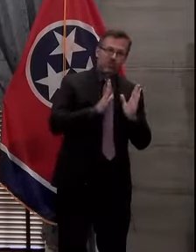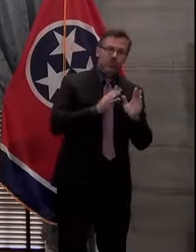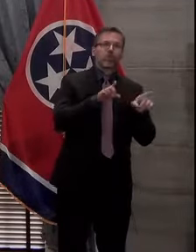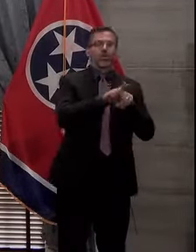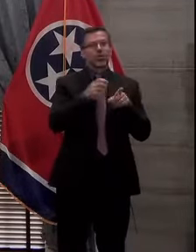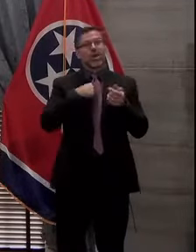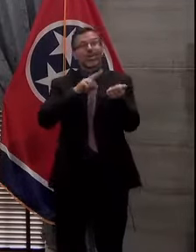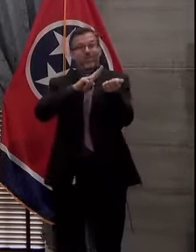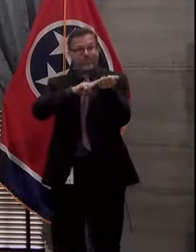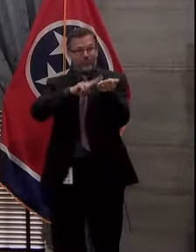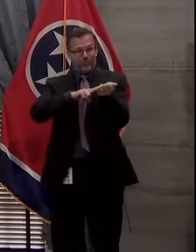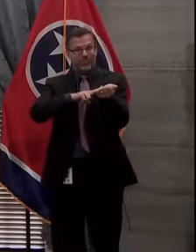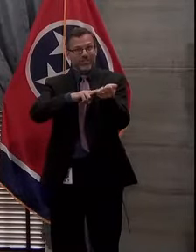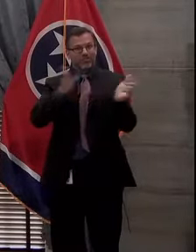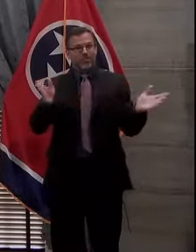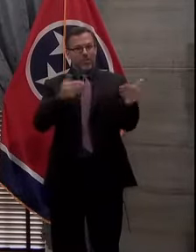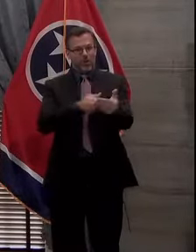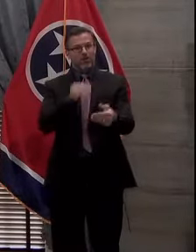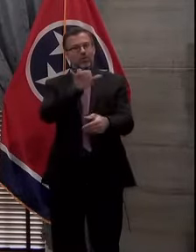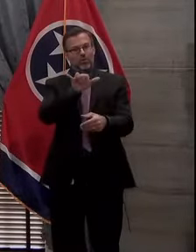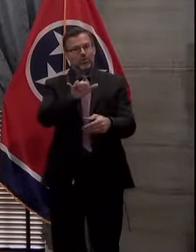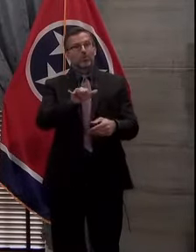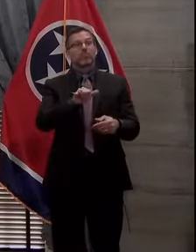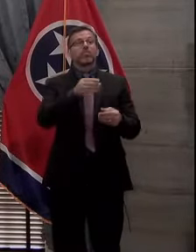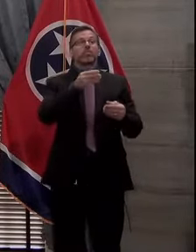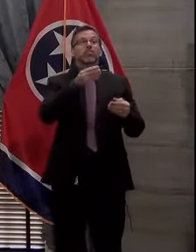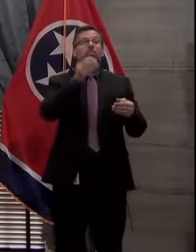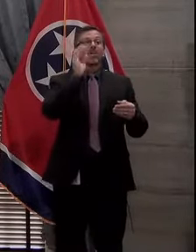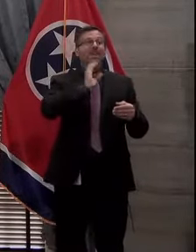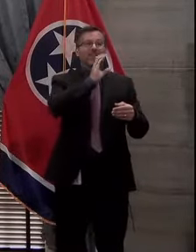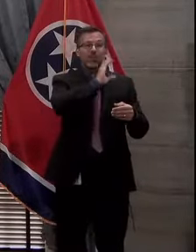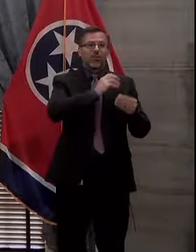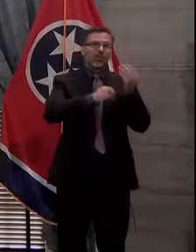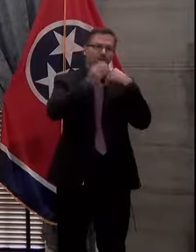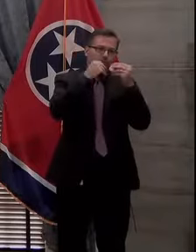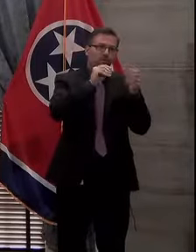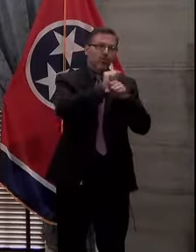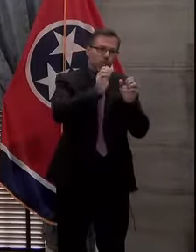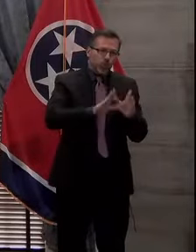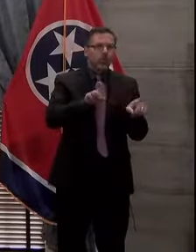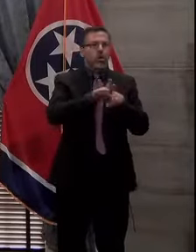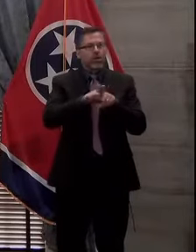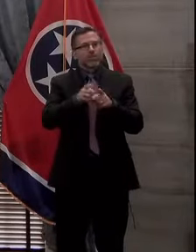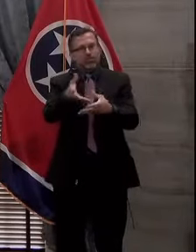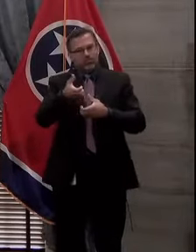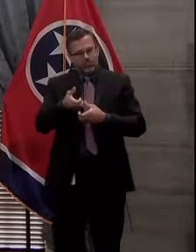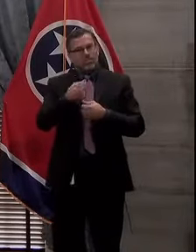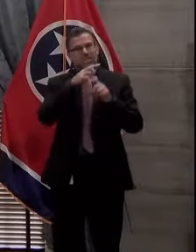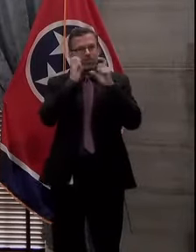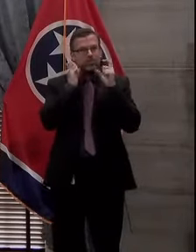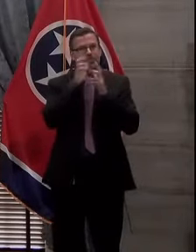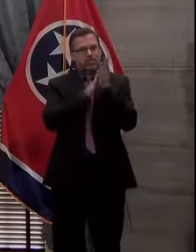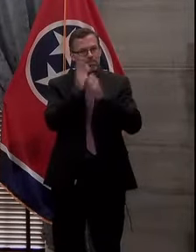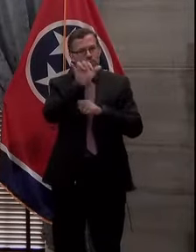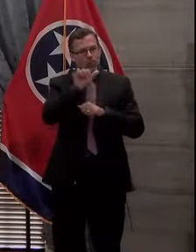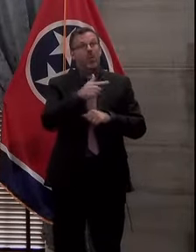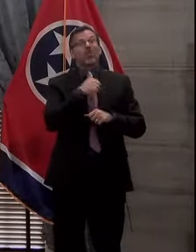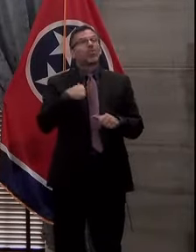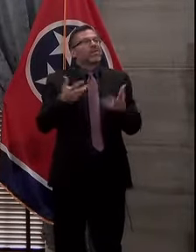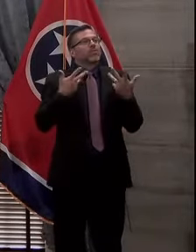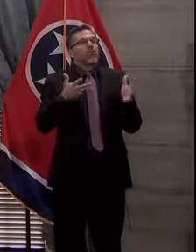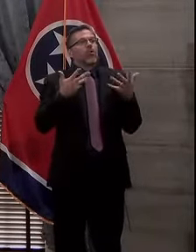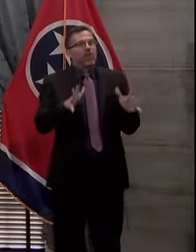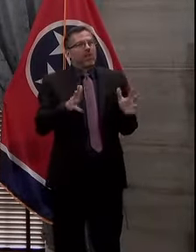to say school nutrition workers and additional staff will also receive critical supplies. Now, this is on top of what we already expect